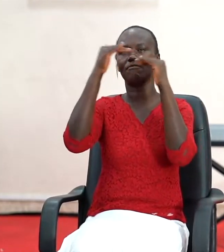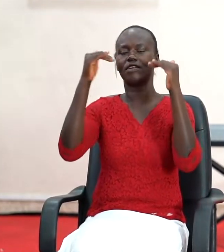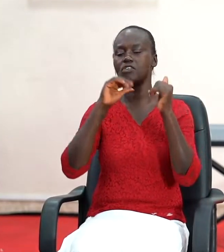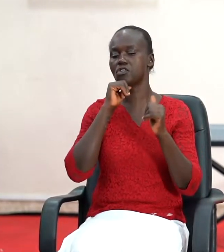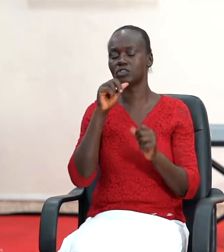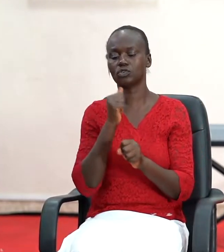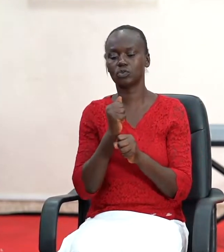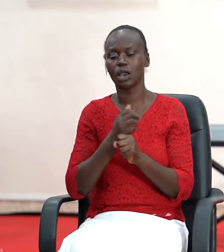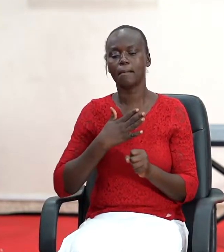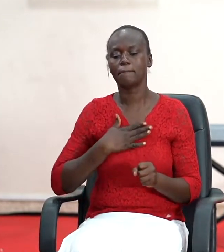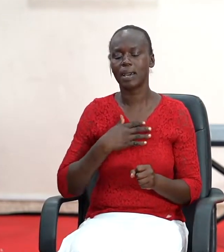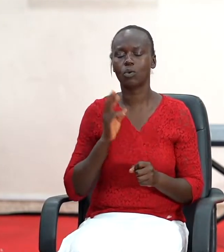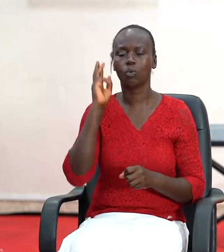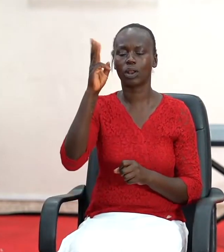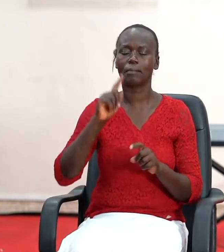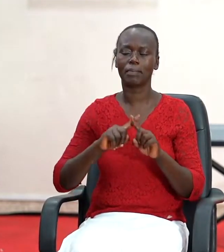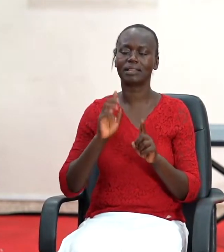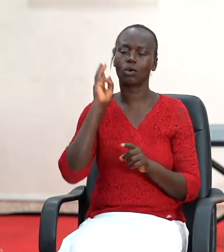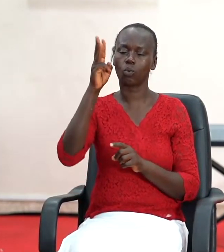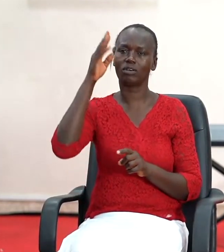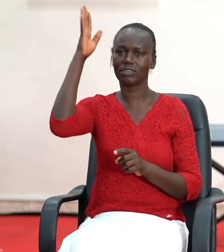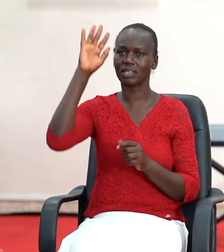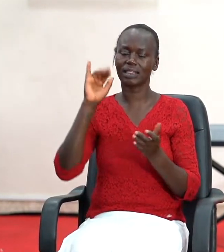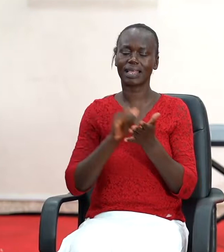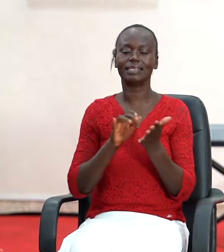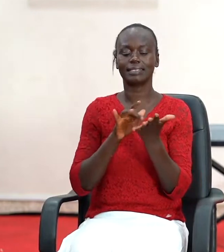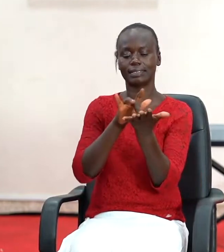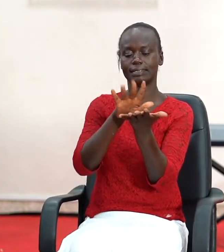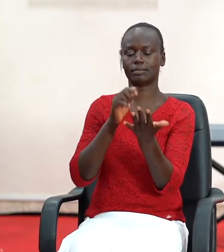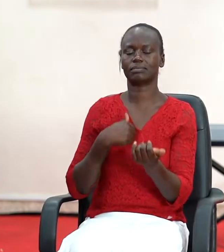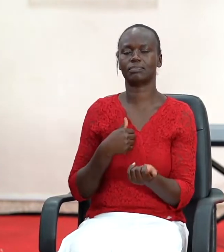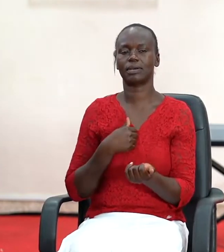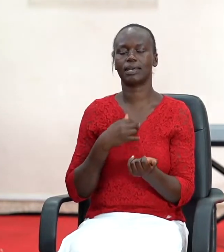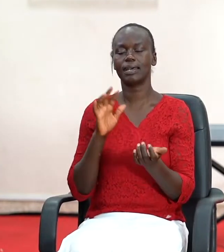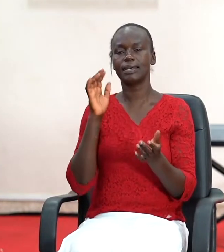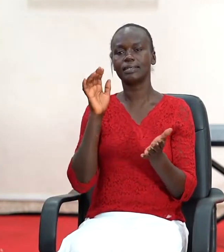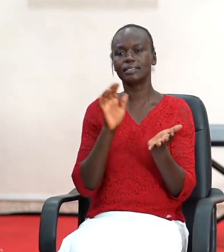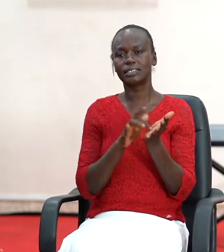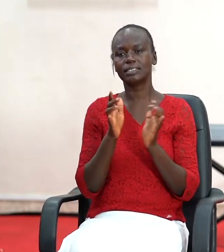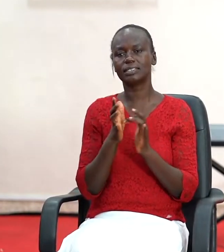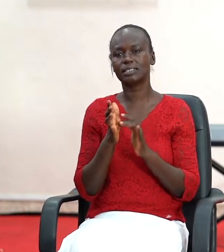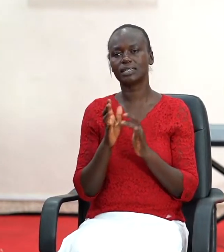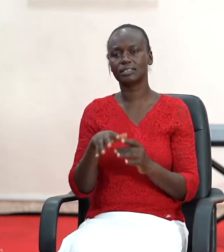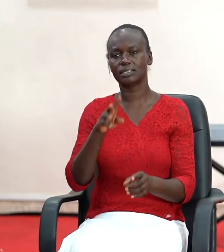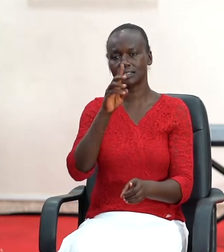the will of he who sent me. Jesus sought to do the will of God. Hata wewe ukiwa home,